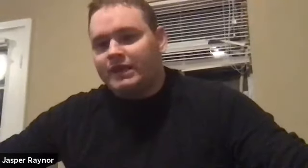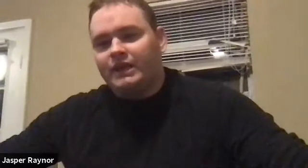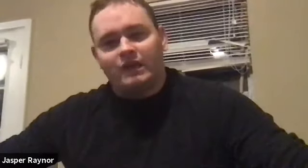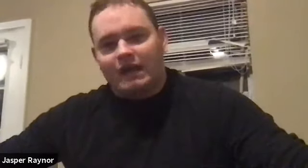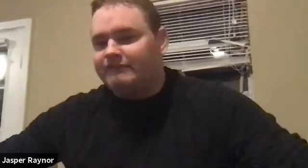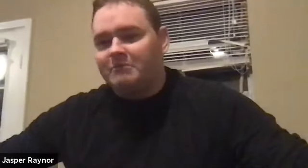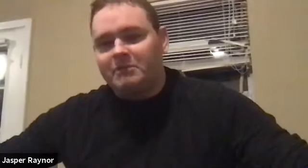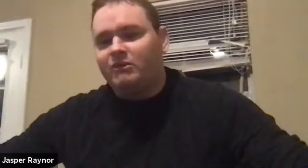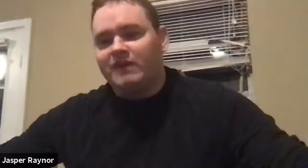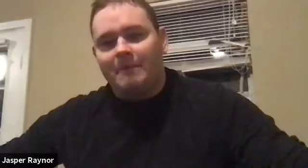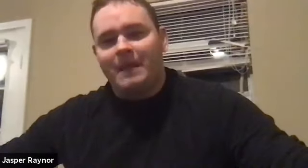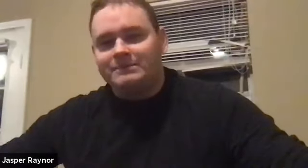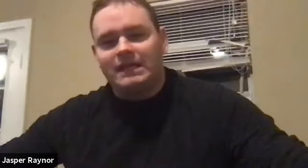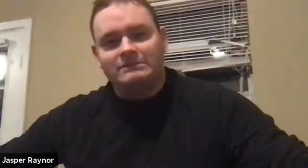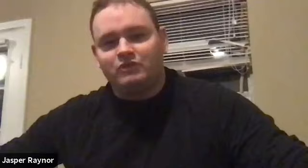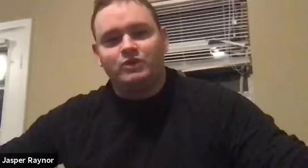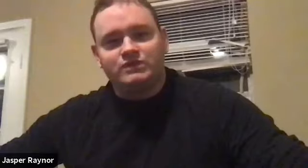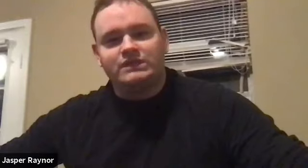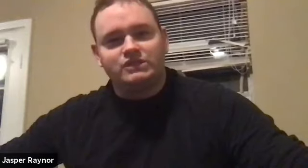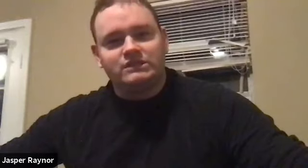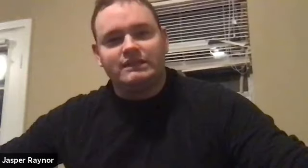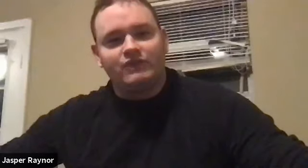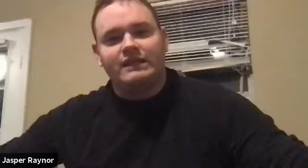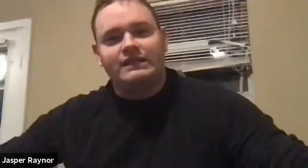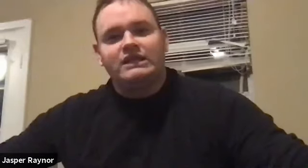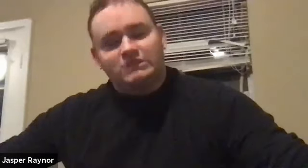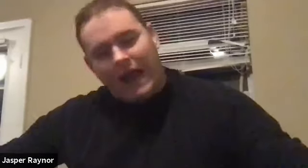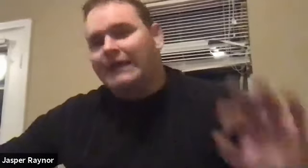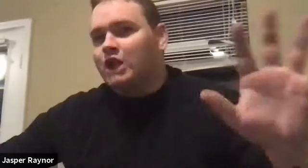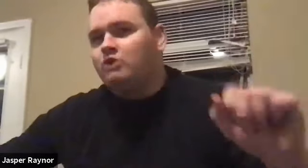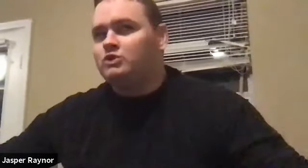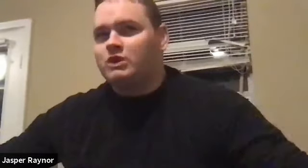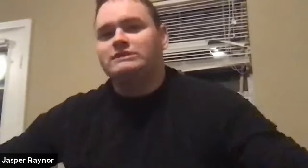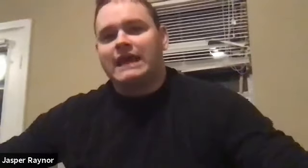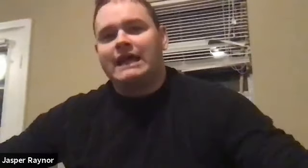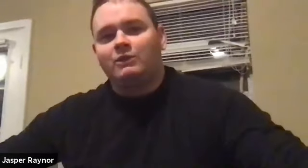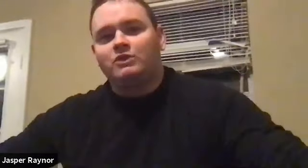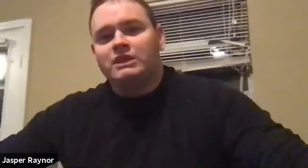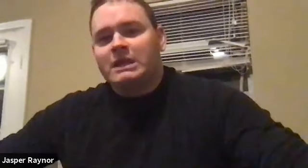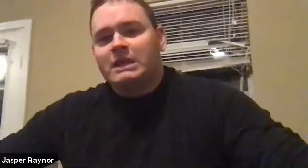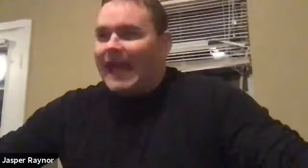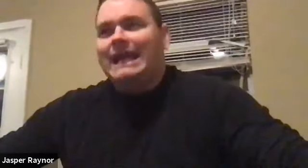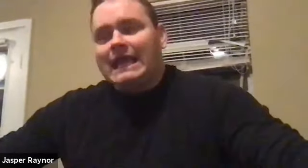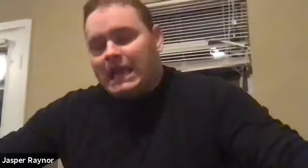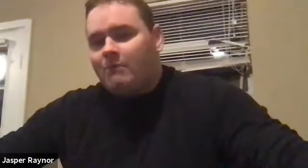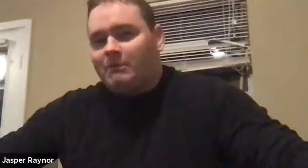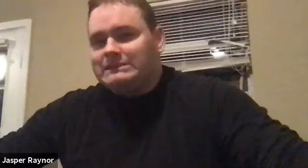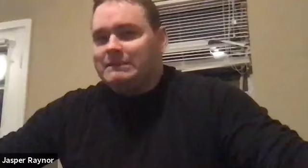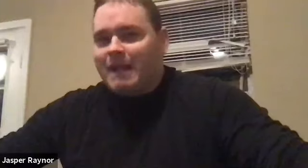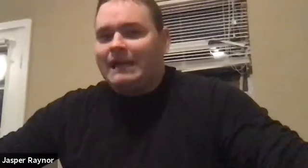here, and a lot of deaf people have gotten baptized through your teachings and everything. So I know you know sign language, but I can't help it but sit back there